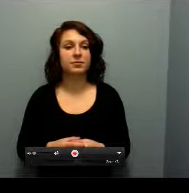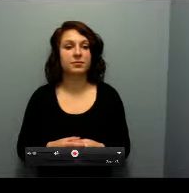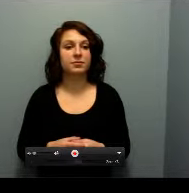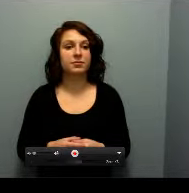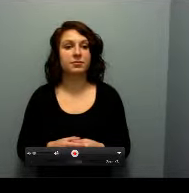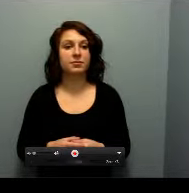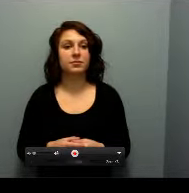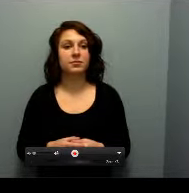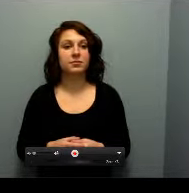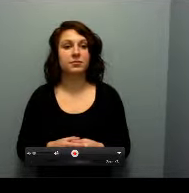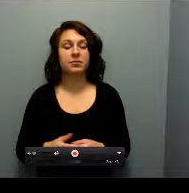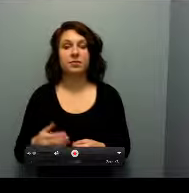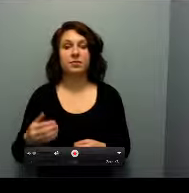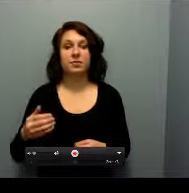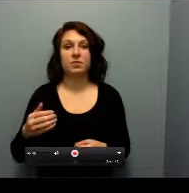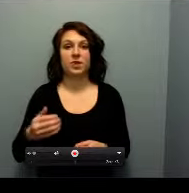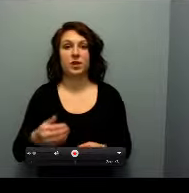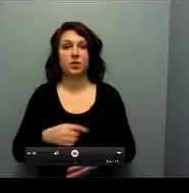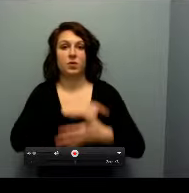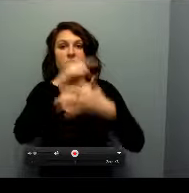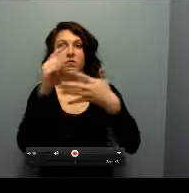Okay, so here's our 5 ratings.